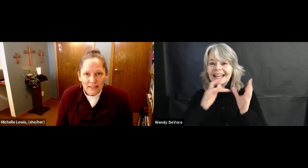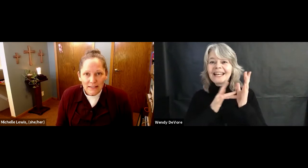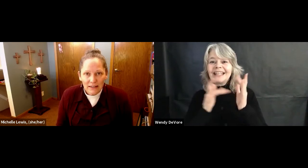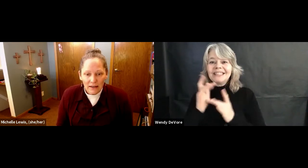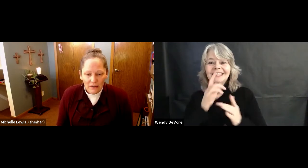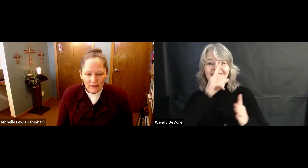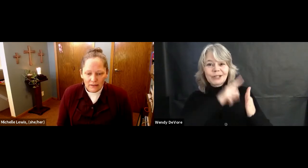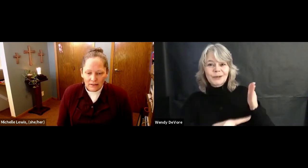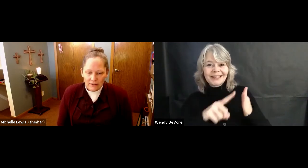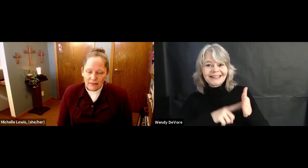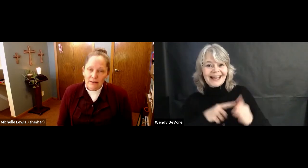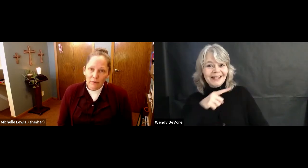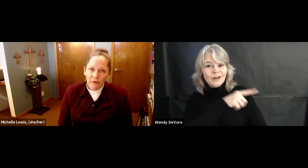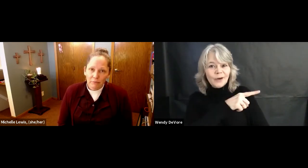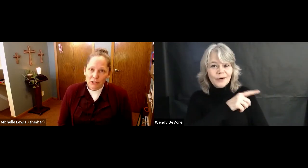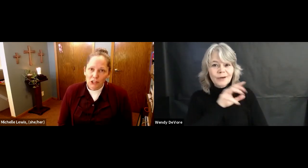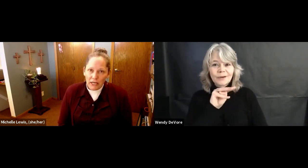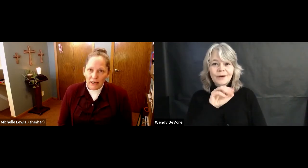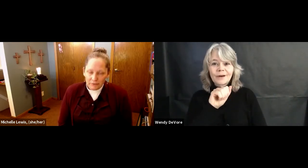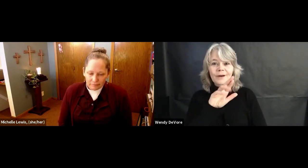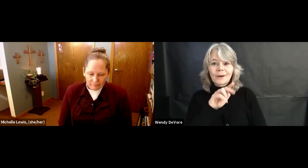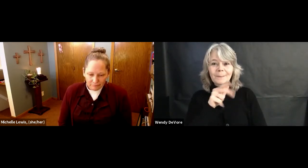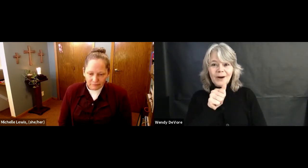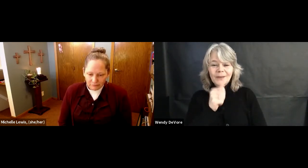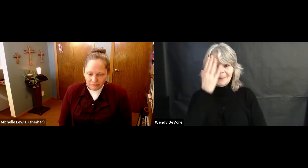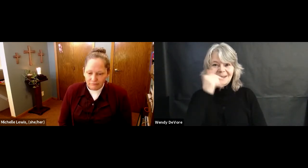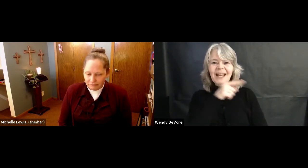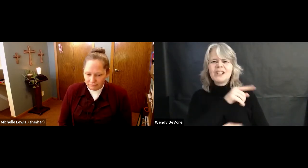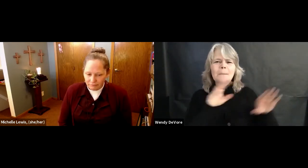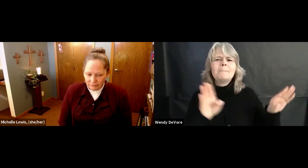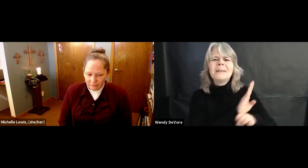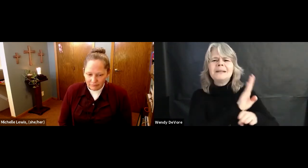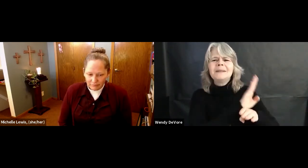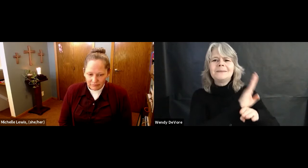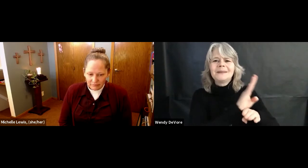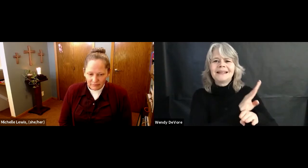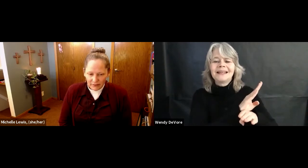busyness, that would have been shocking.